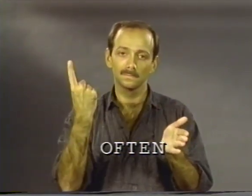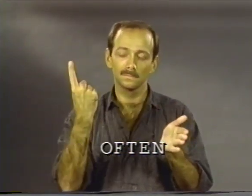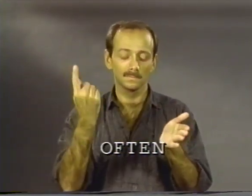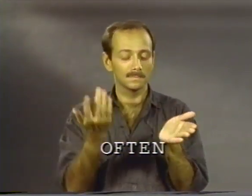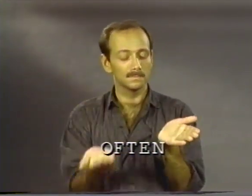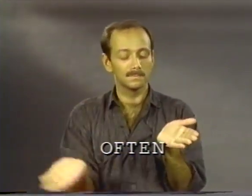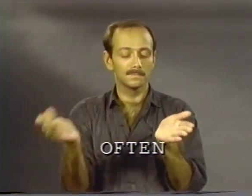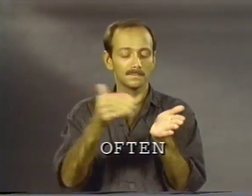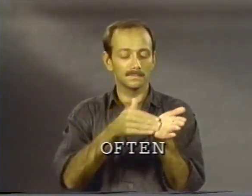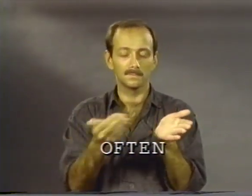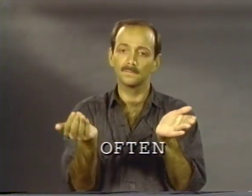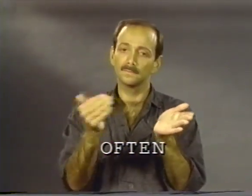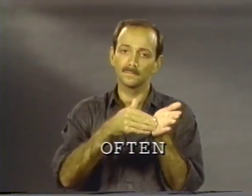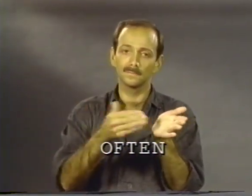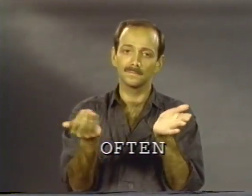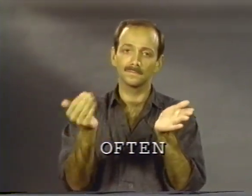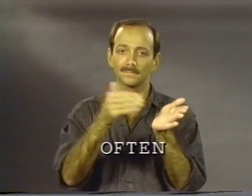it repeated.